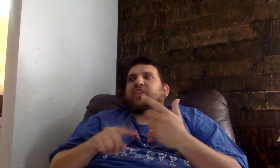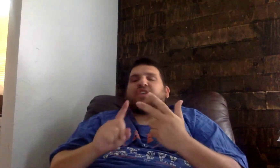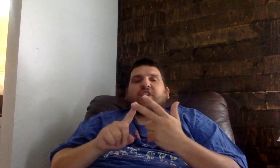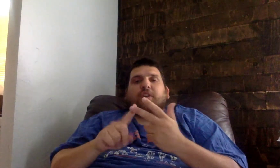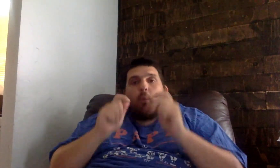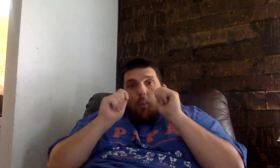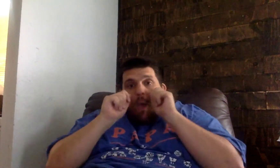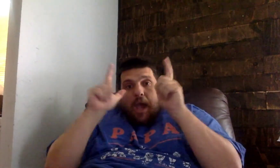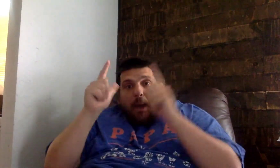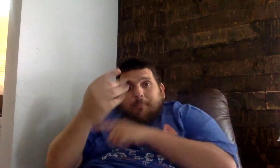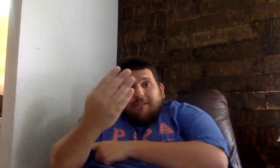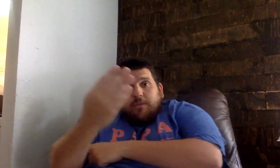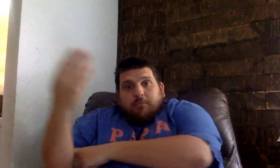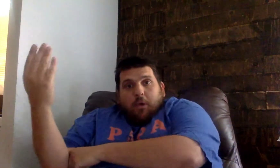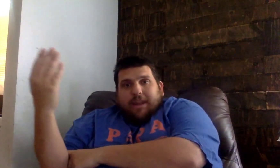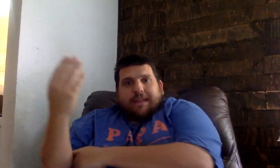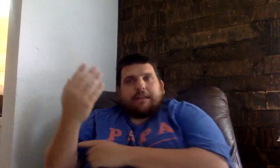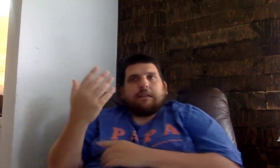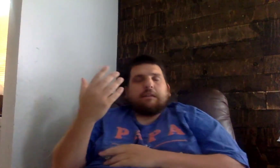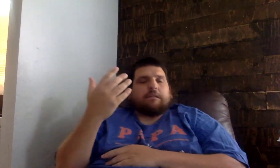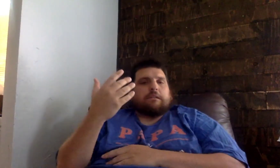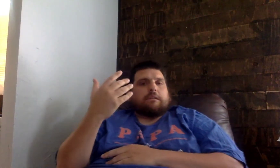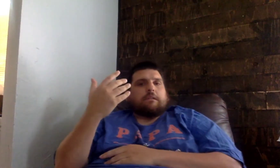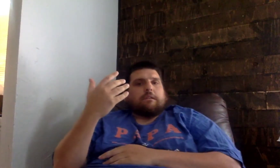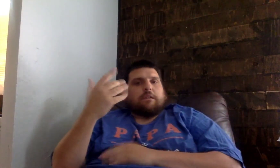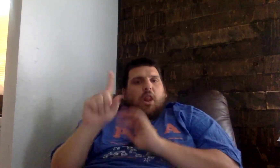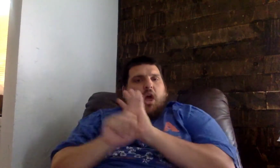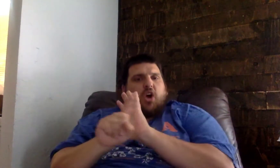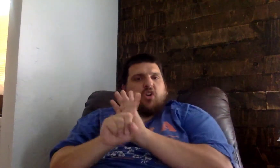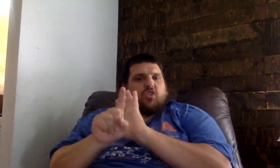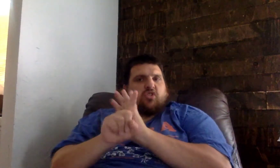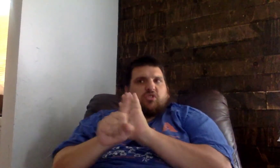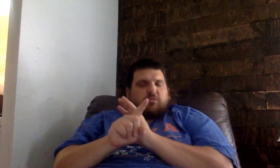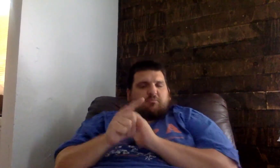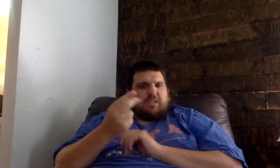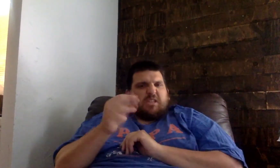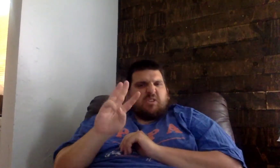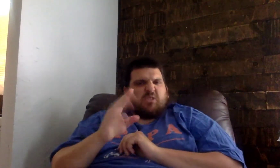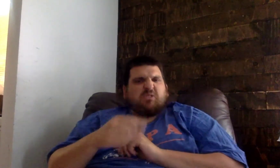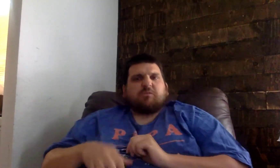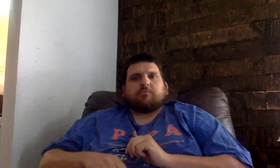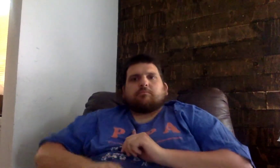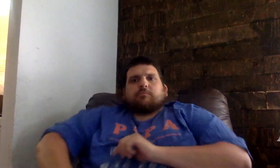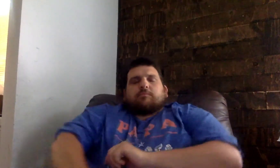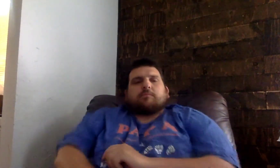fire alarm? How do they wake up every morning? To an alarm.